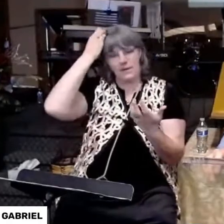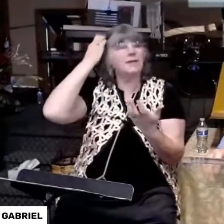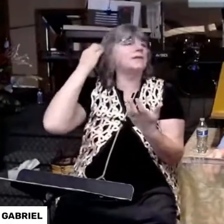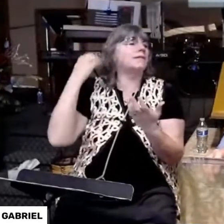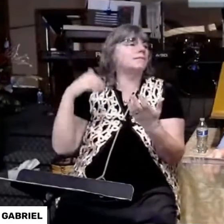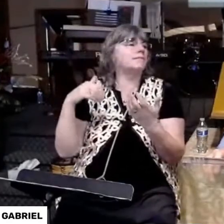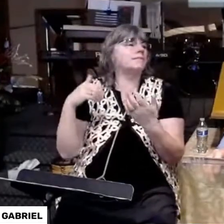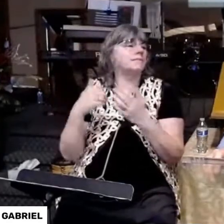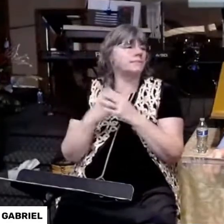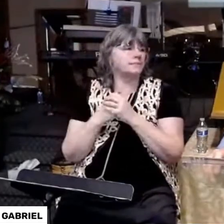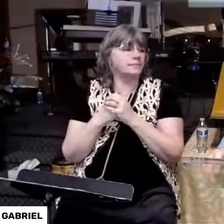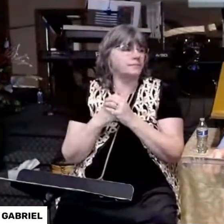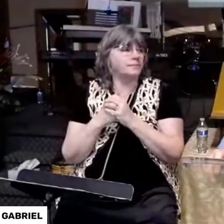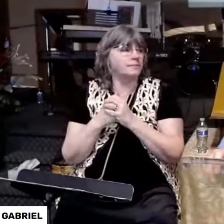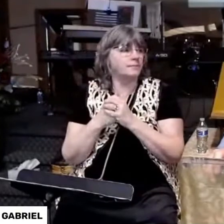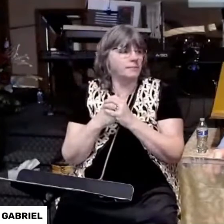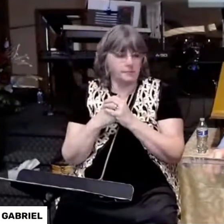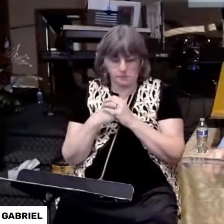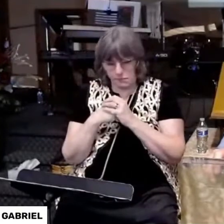time and space.